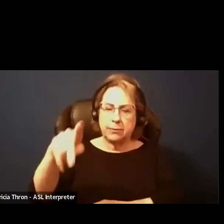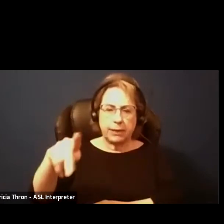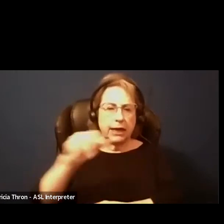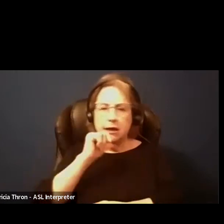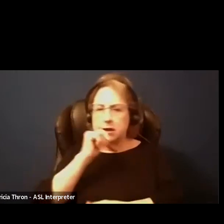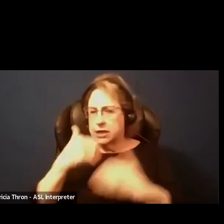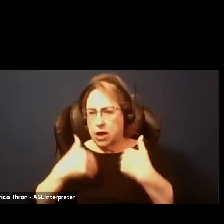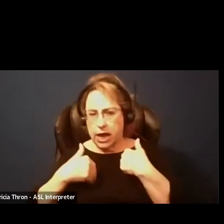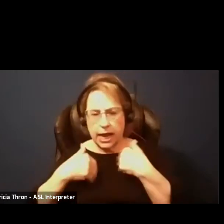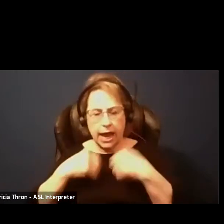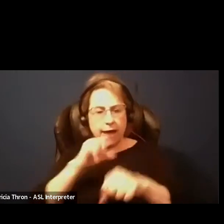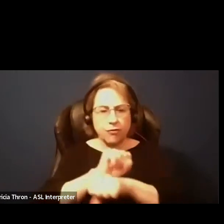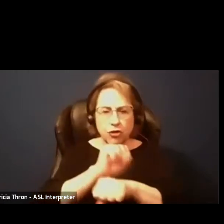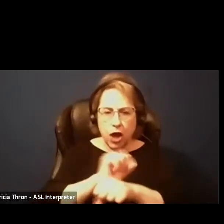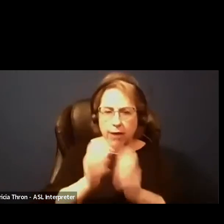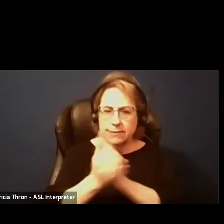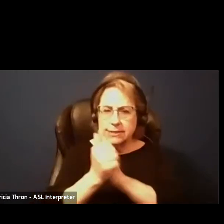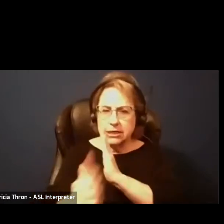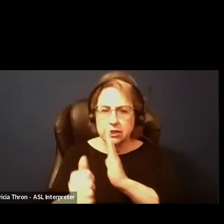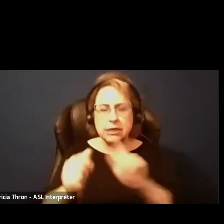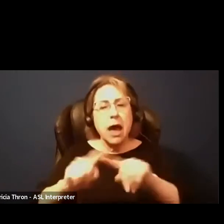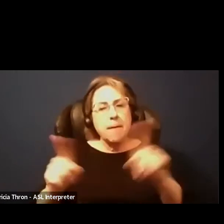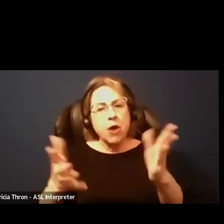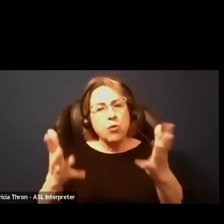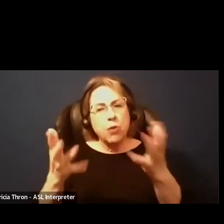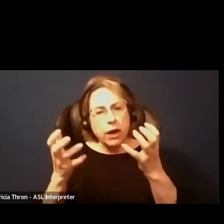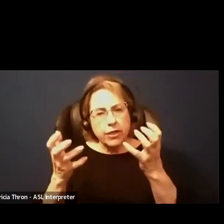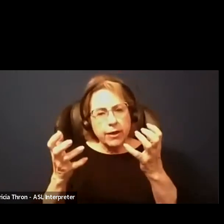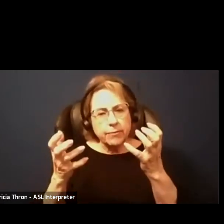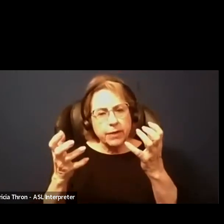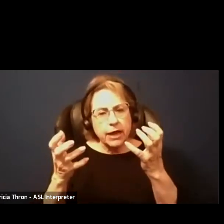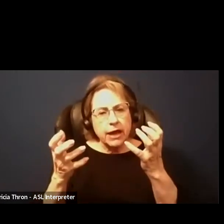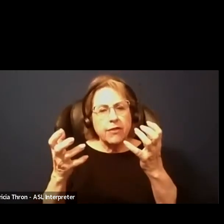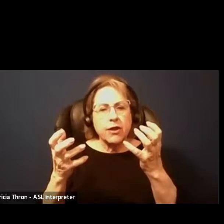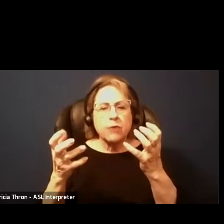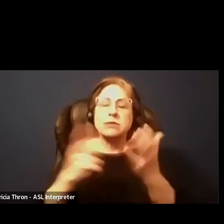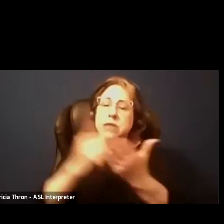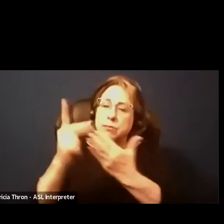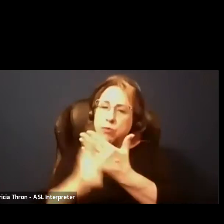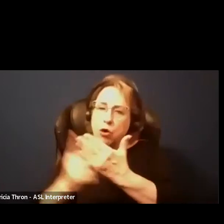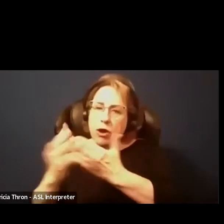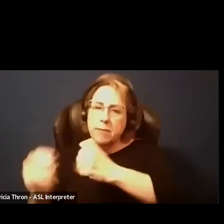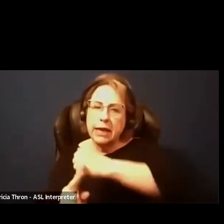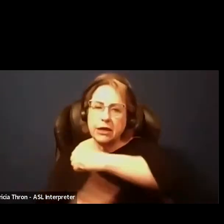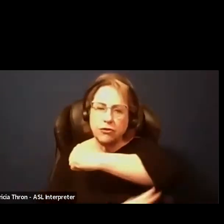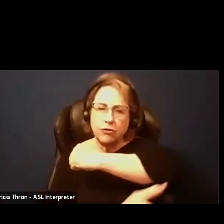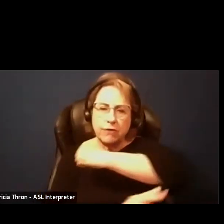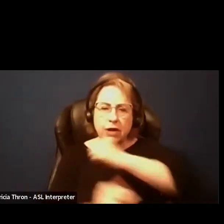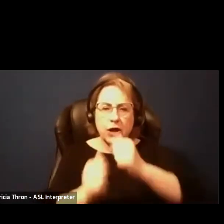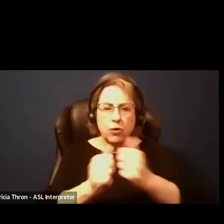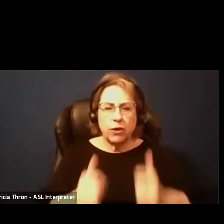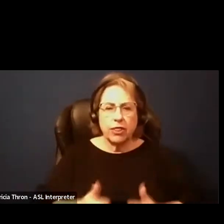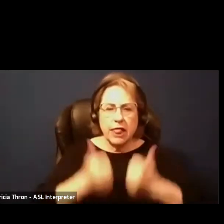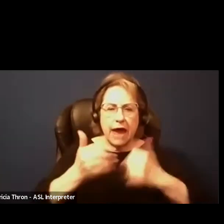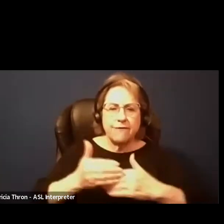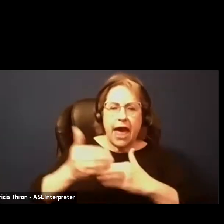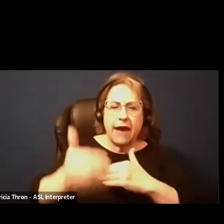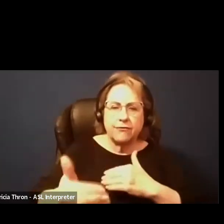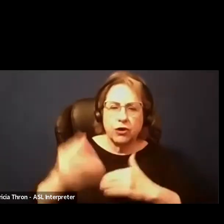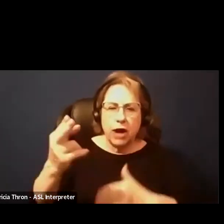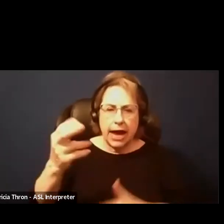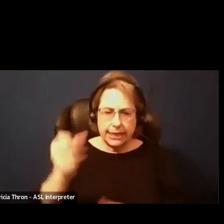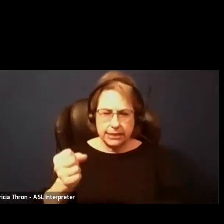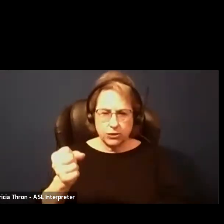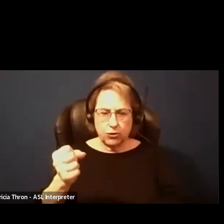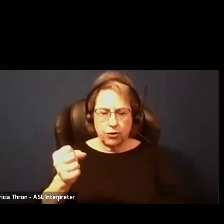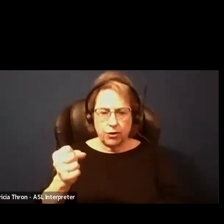but wanted them. And there was a program and a bridge for them with Life After High School with the summer program that we provided, which was,